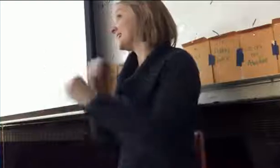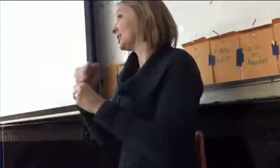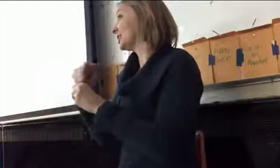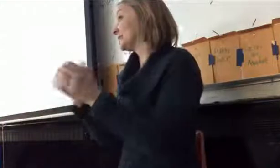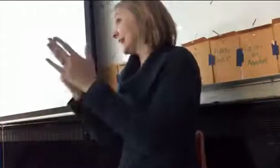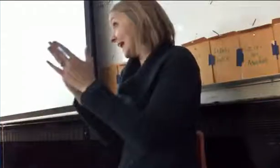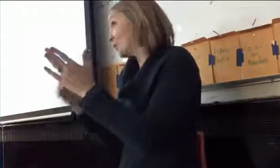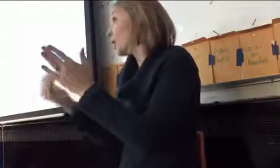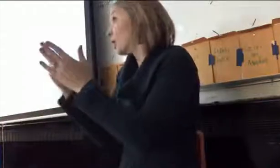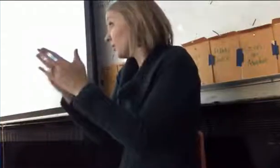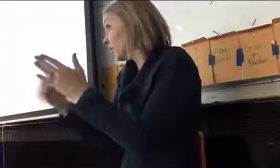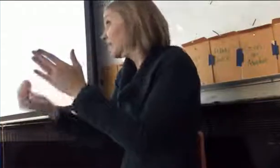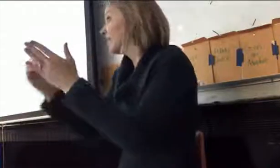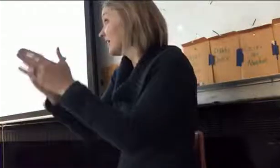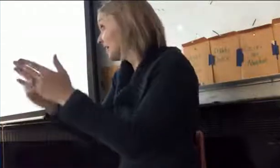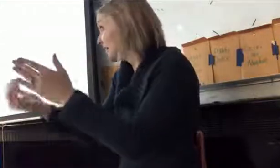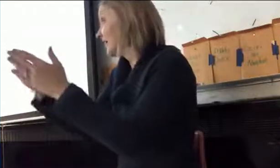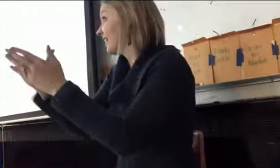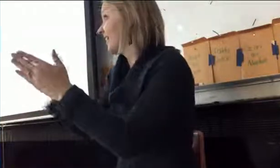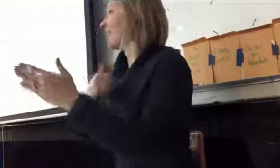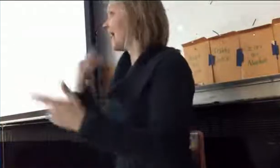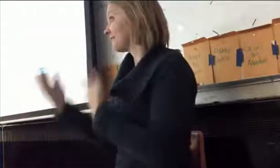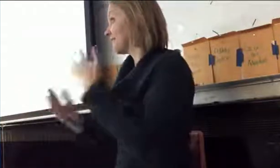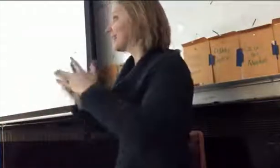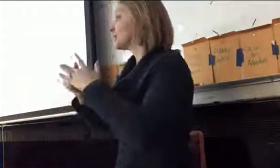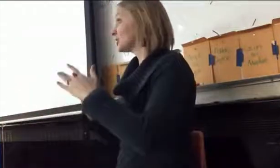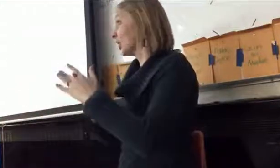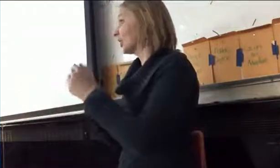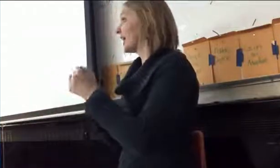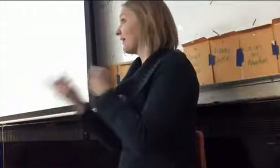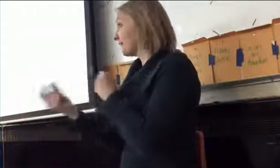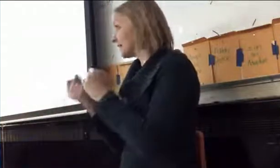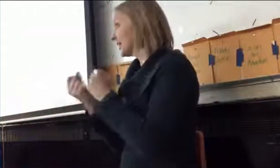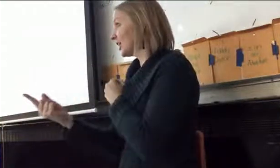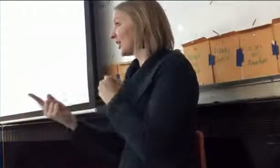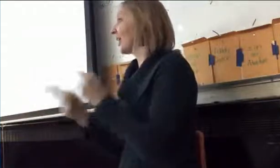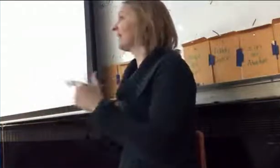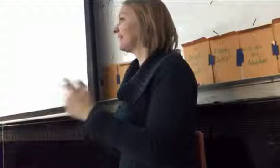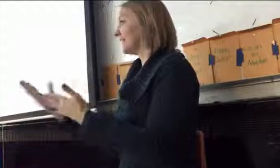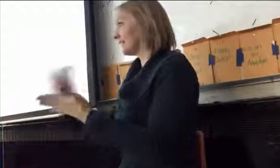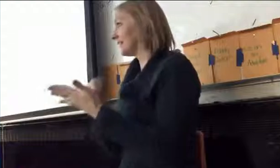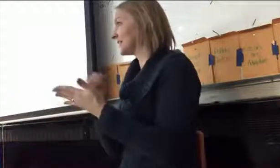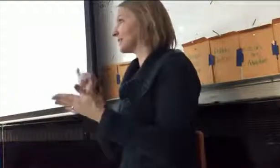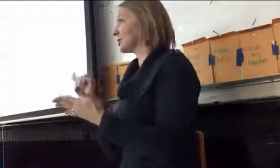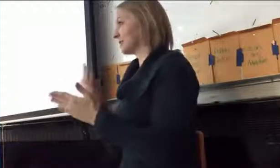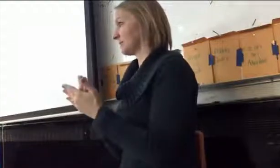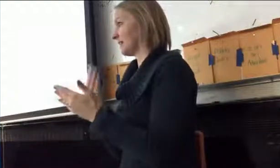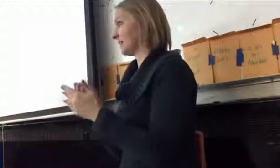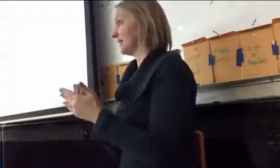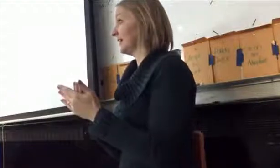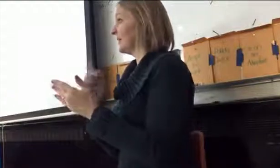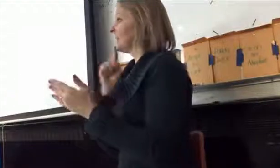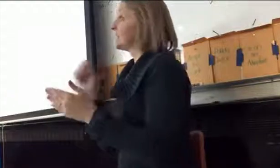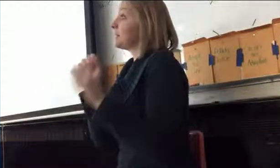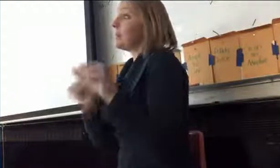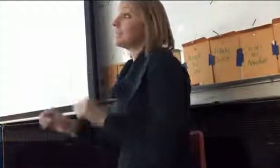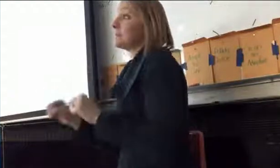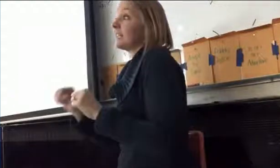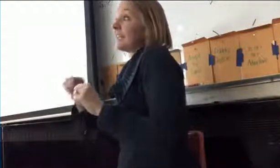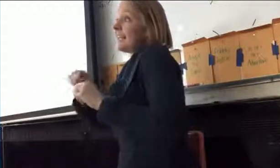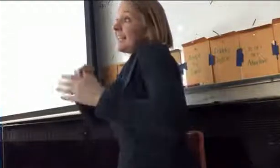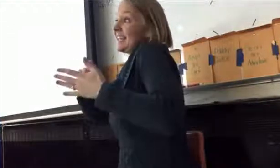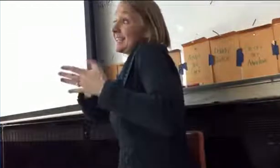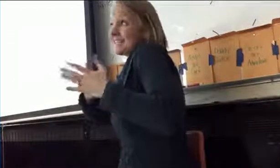they had these fires break out around the same time every year and collected the insurance money. So is there a possibility they intentionally set